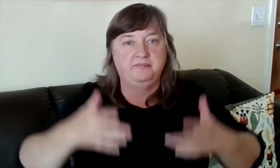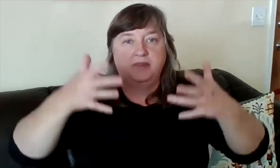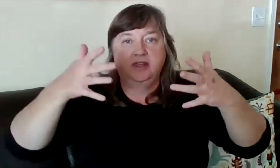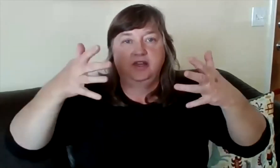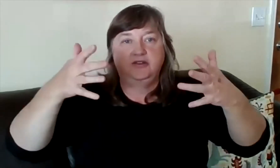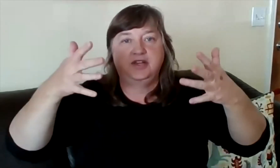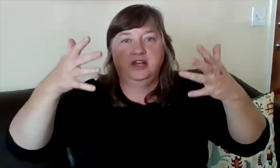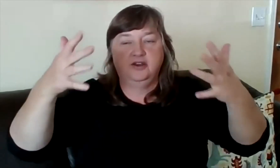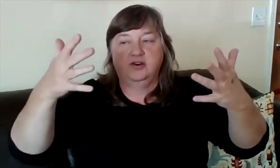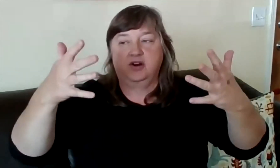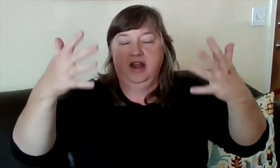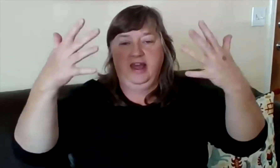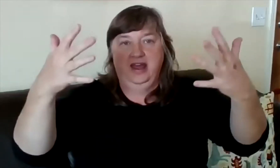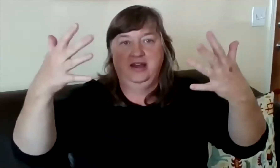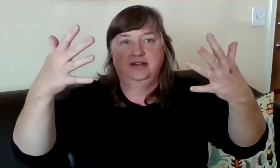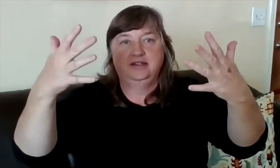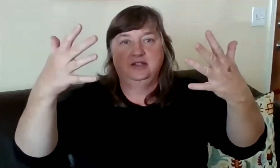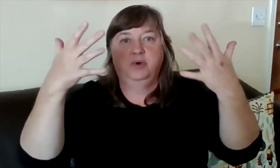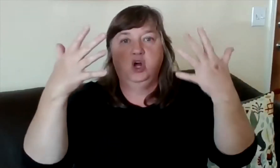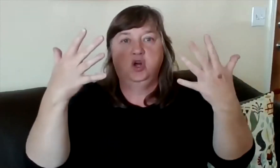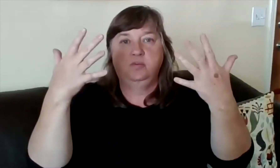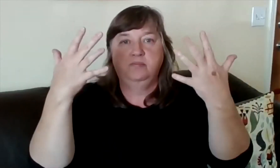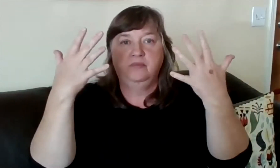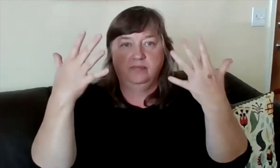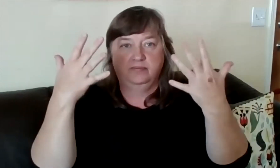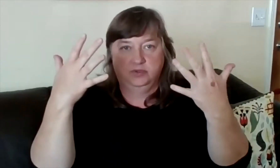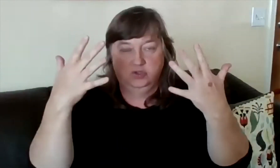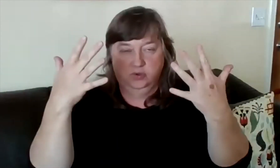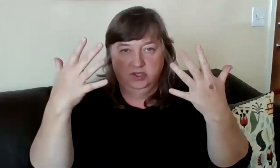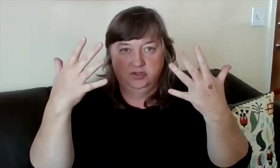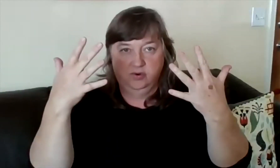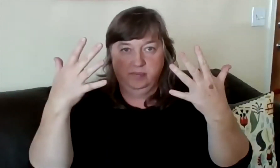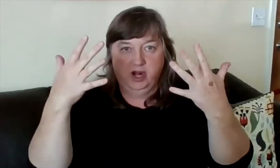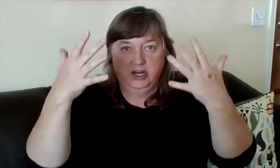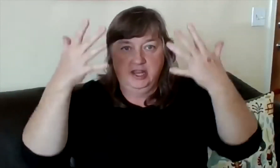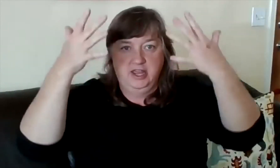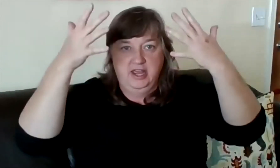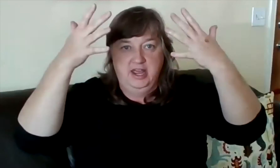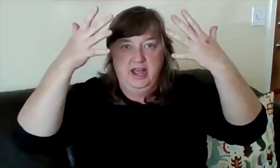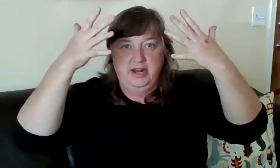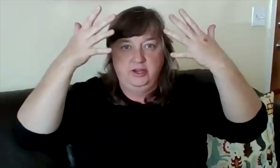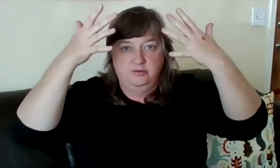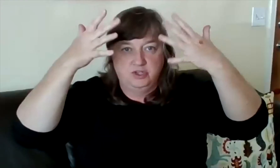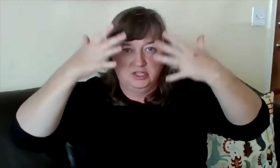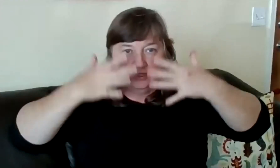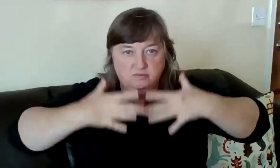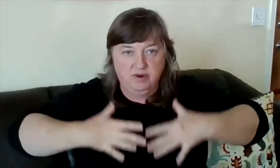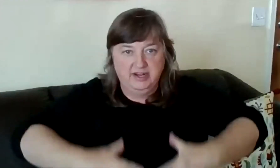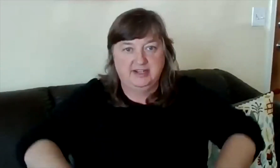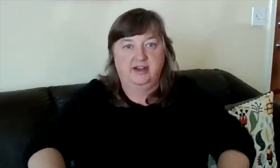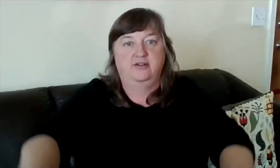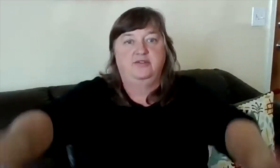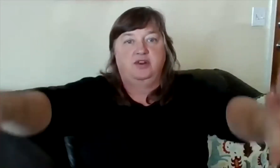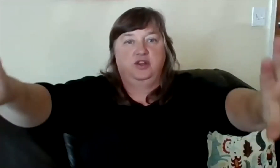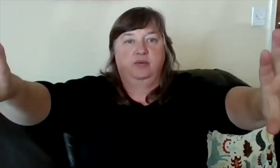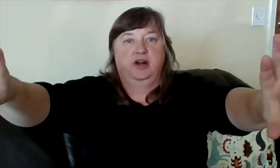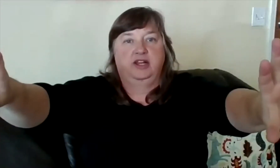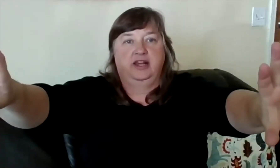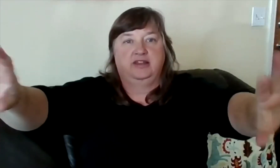you take your hands, palm towards your body, and you just run it down your body like